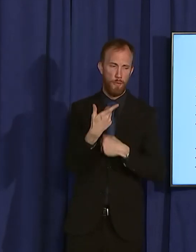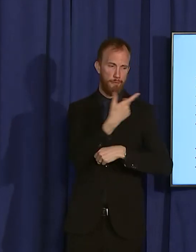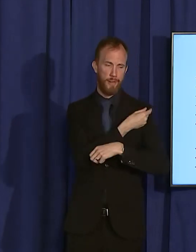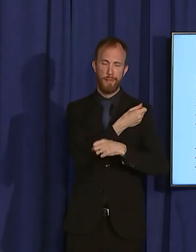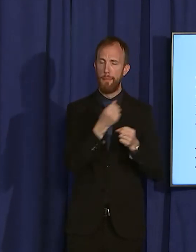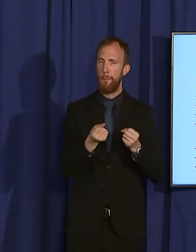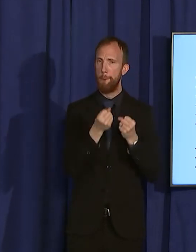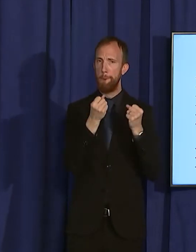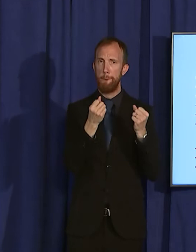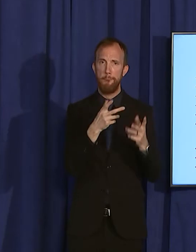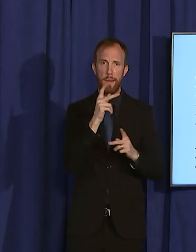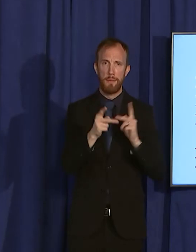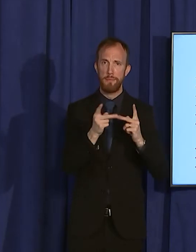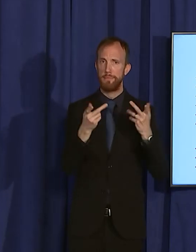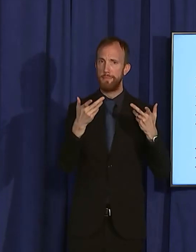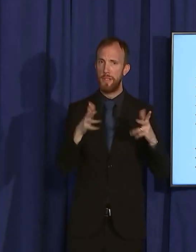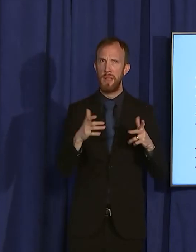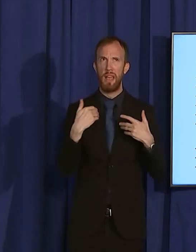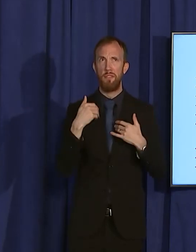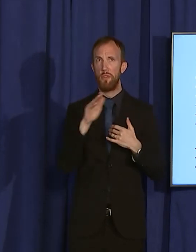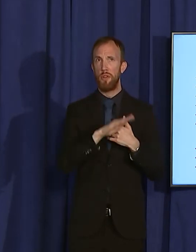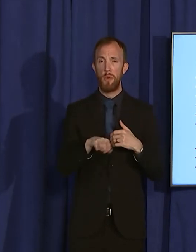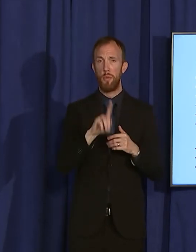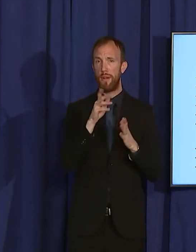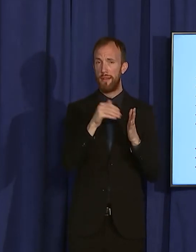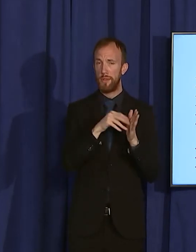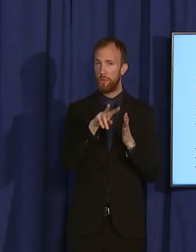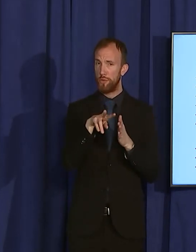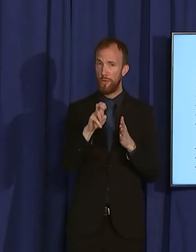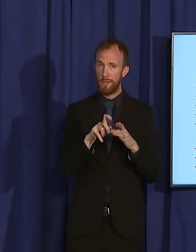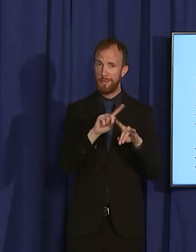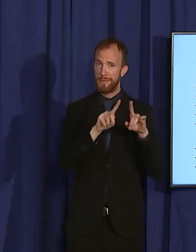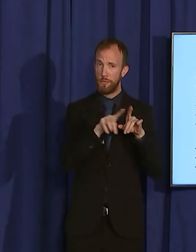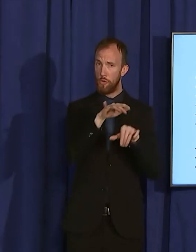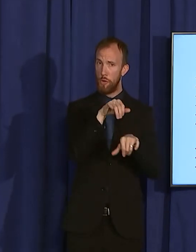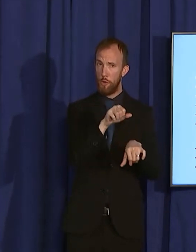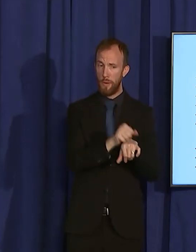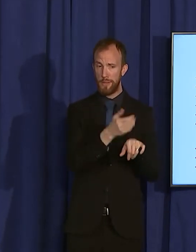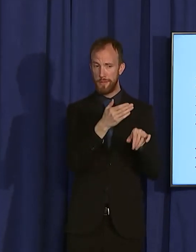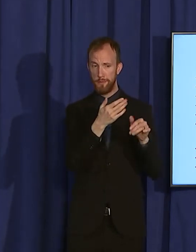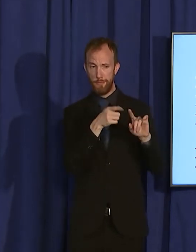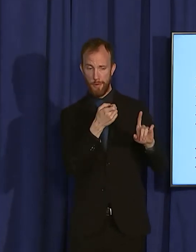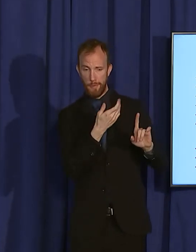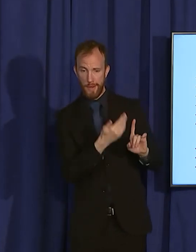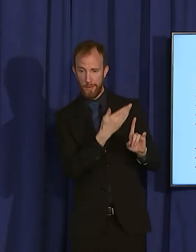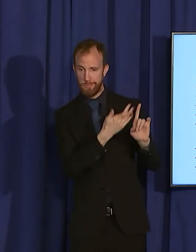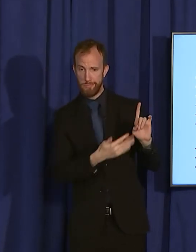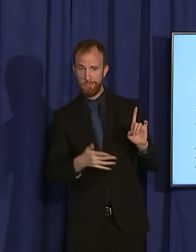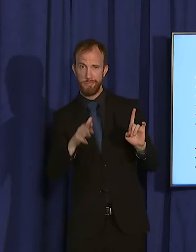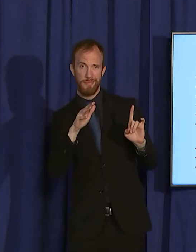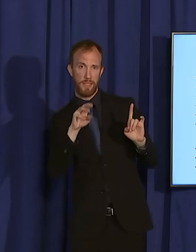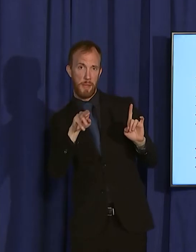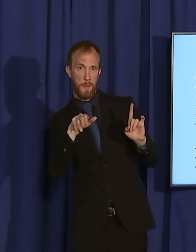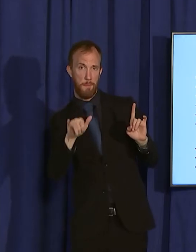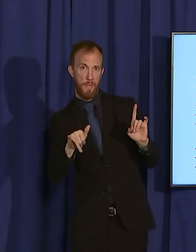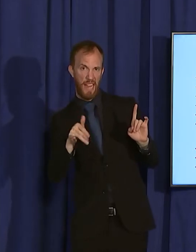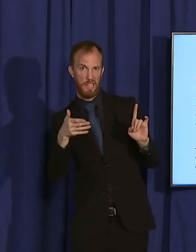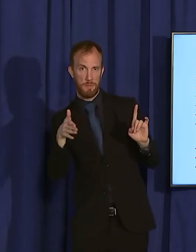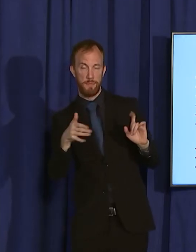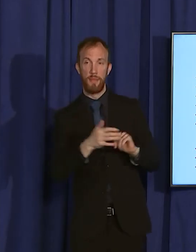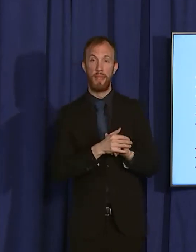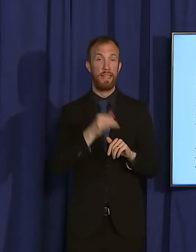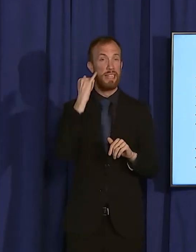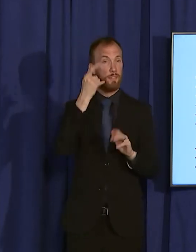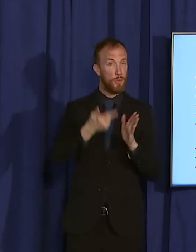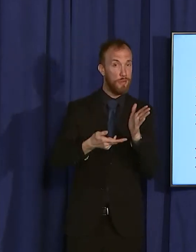1,200 homebound site visits scheduled through mid-May. So if you signed up and you have not heard from us, it's because we left you a voicemail